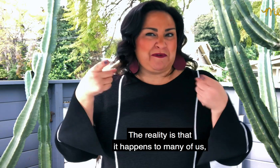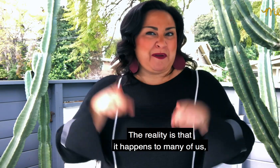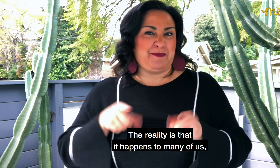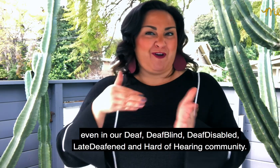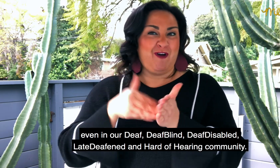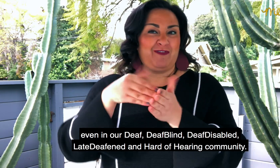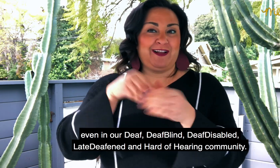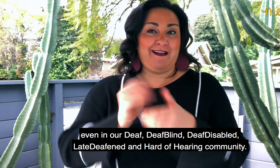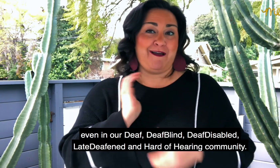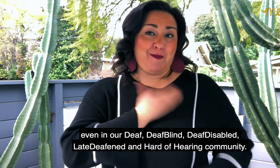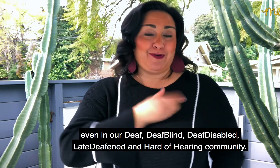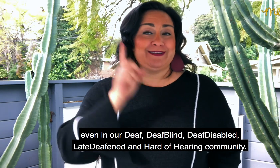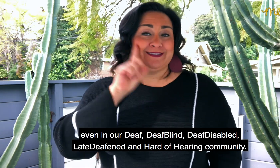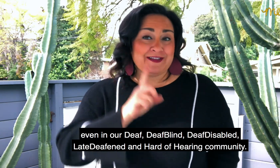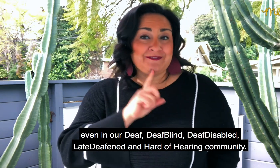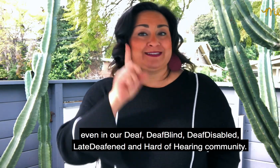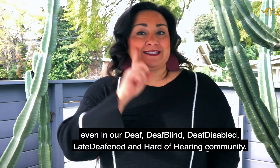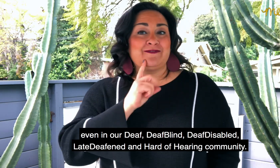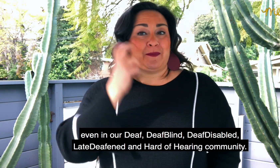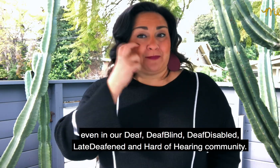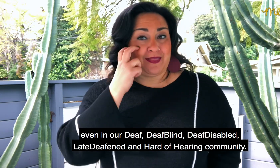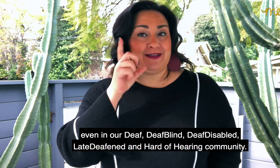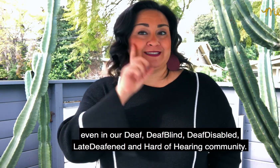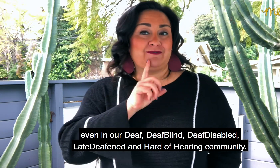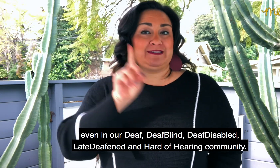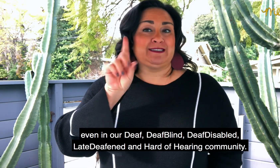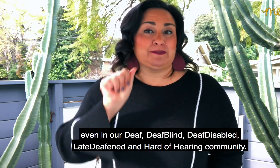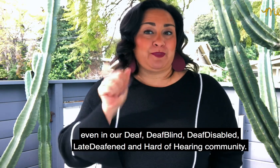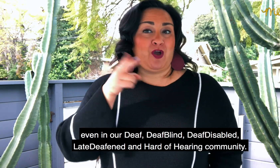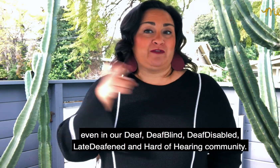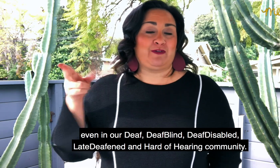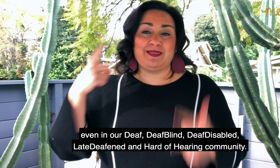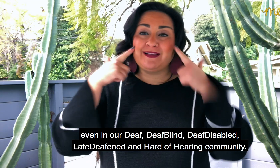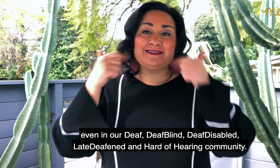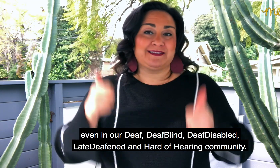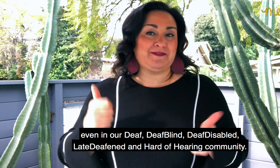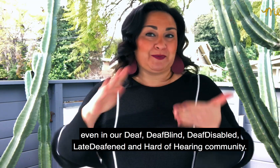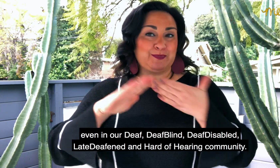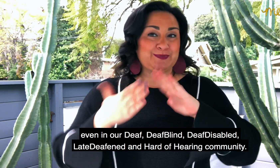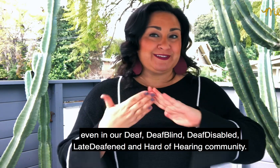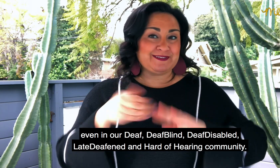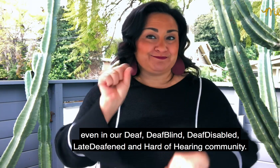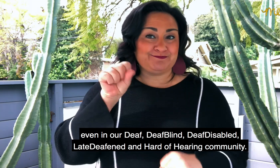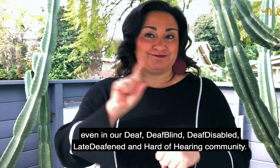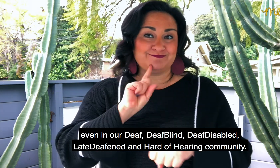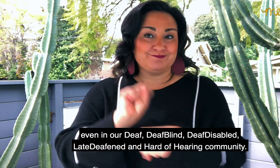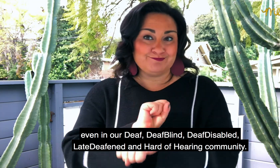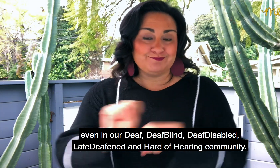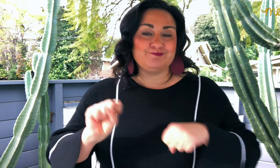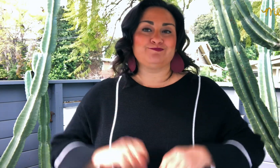happens to many of us, even in our deaf, deafblind, deaf-disabled, late-deafened, and hard-of-hearing community.